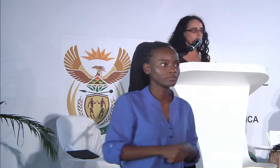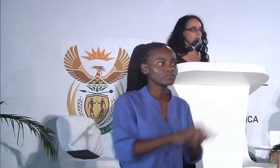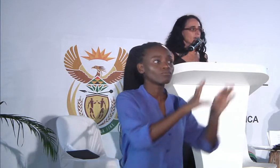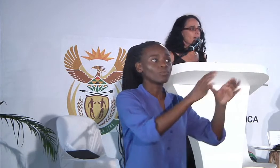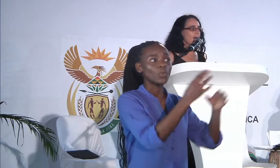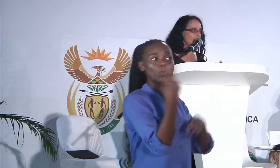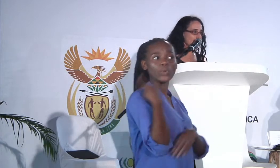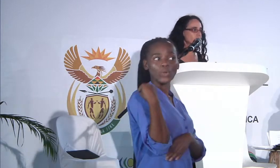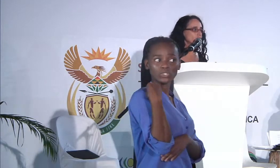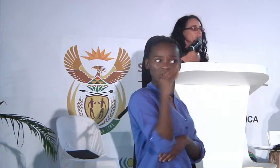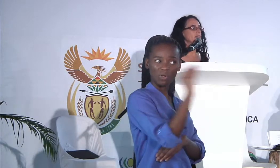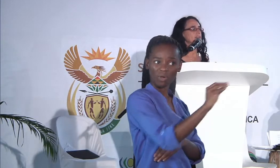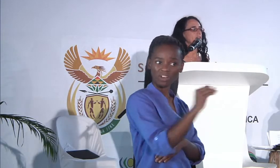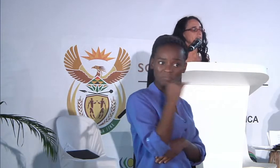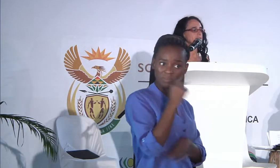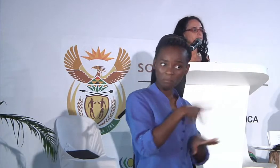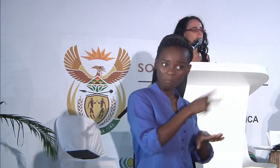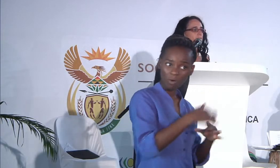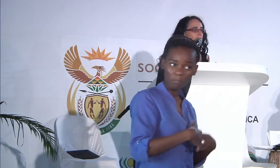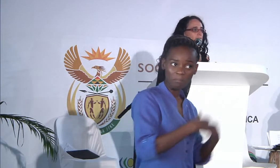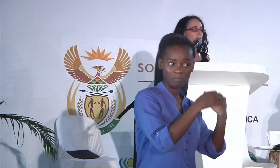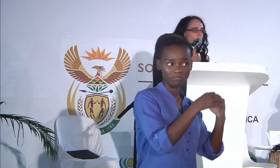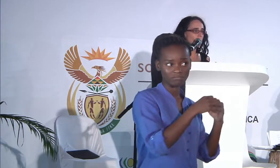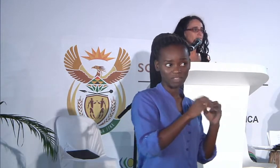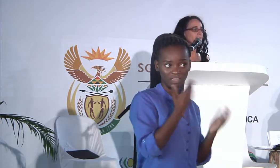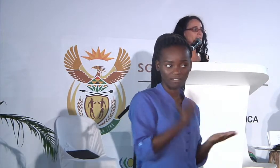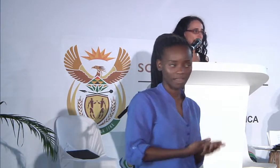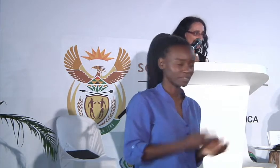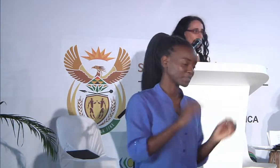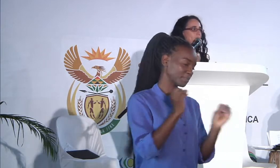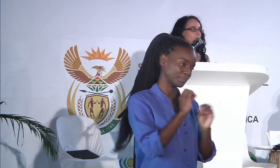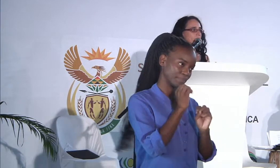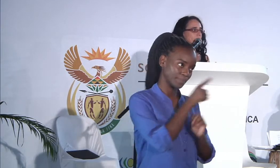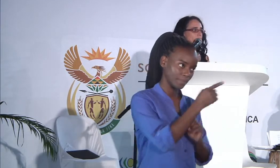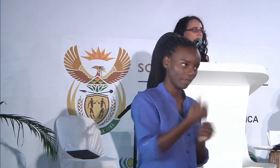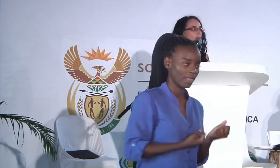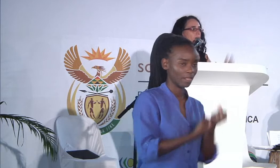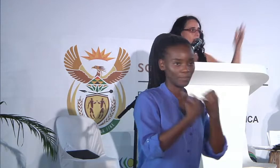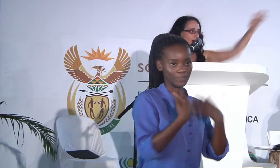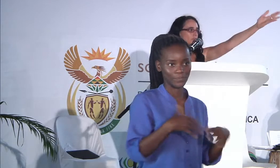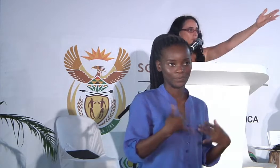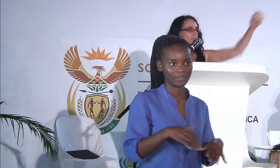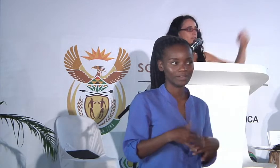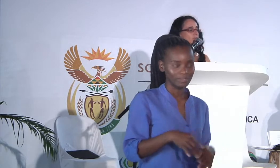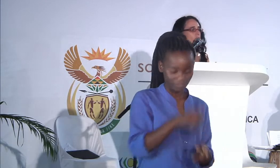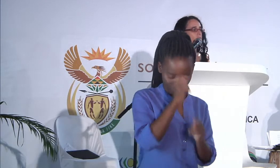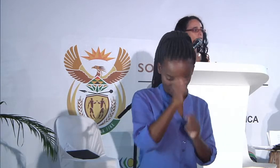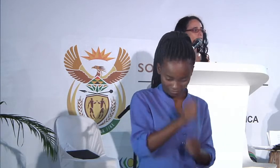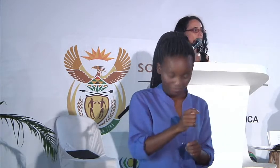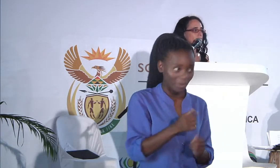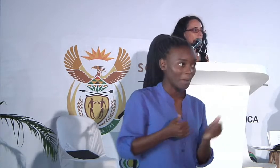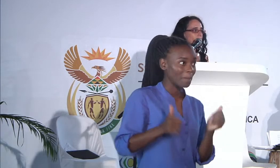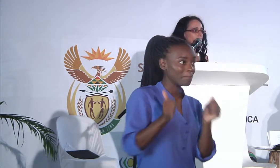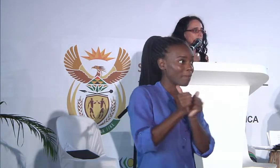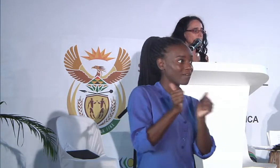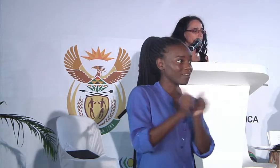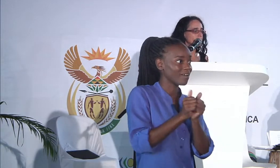Secondly, I have to recognize my partner in crime, Michael Wilson, who is at the